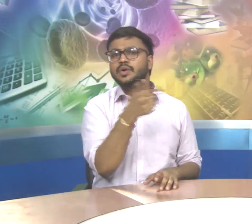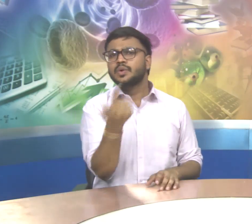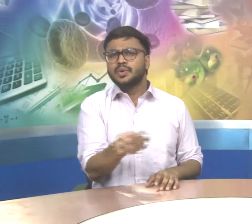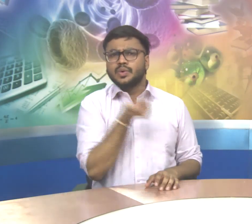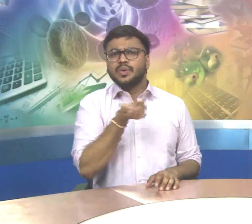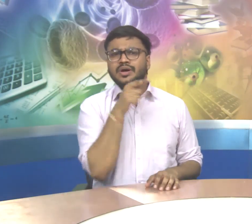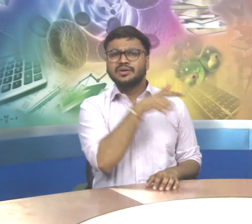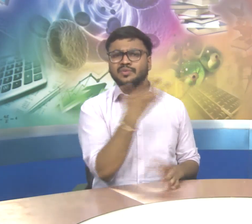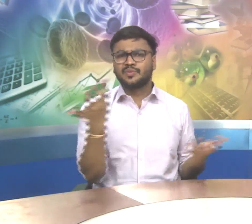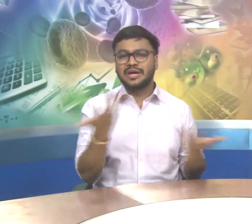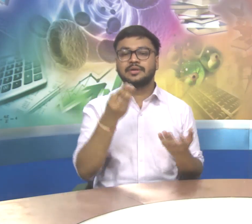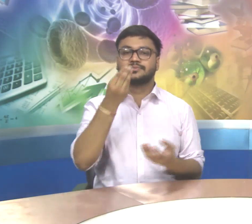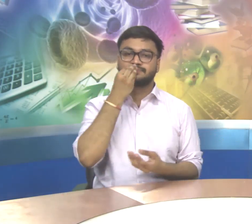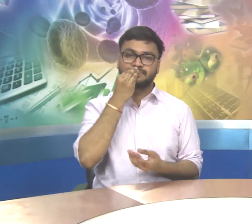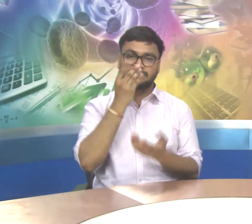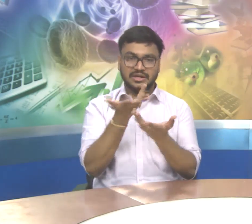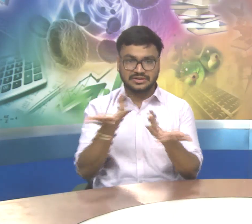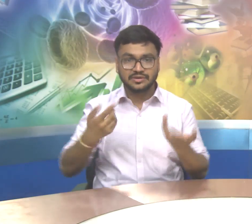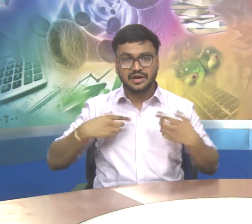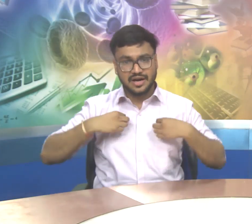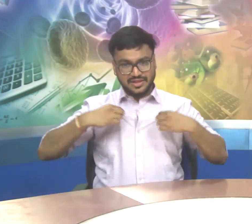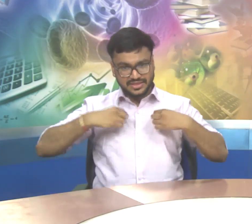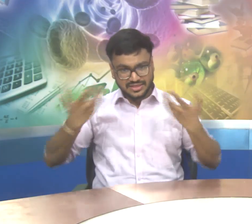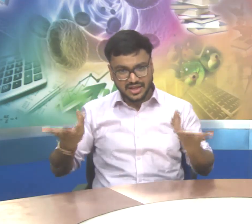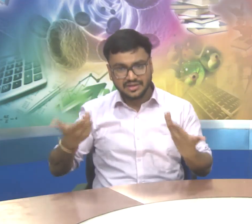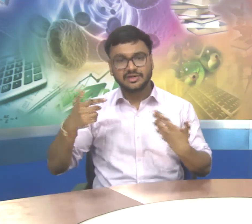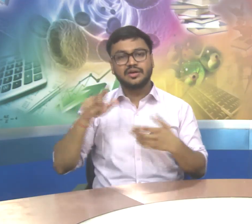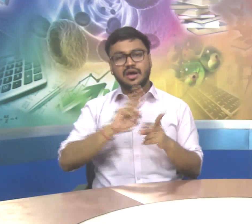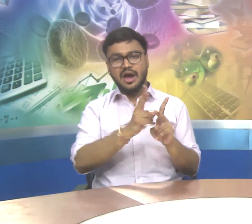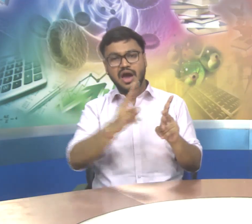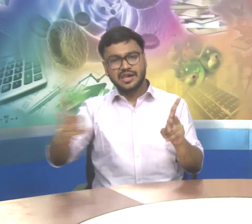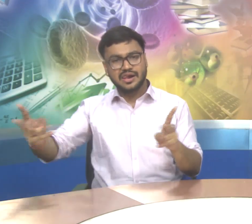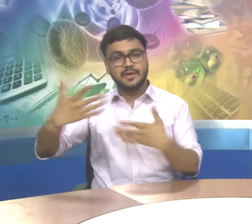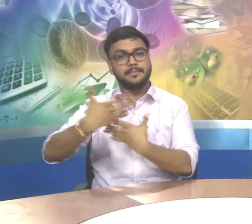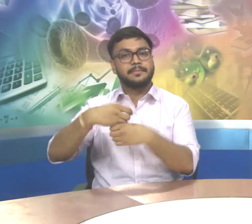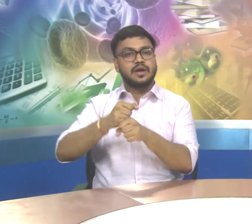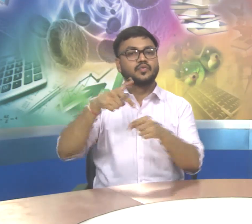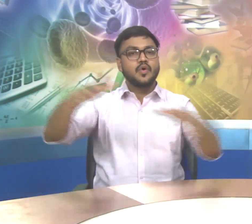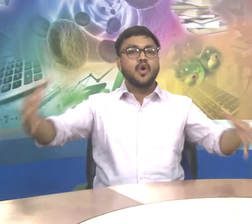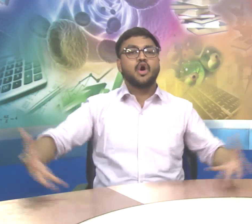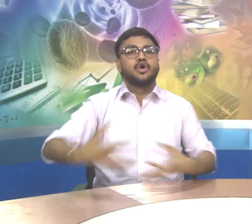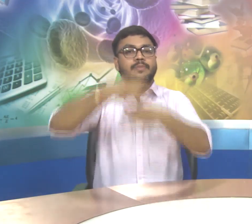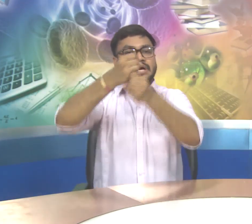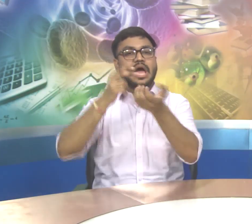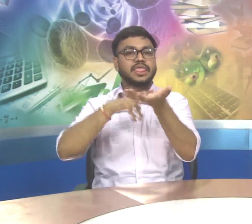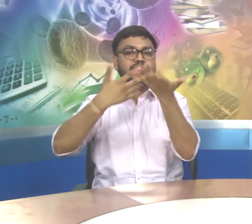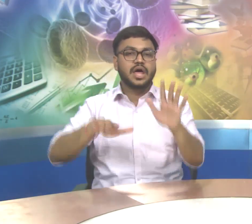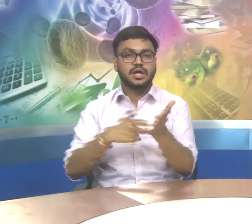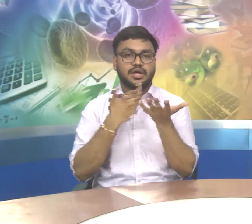It includes plants, animals and humans, and they are used for foods,